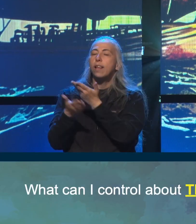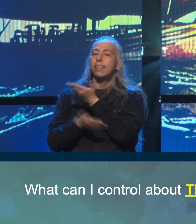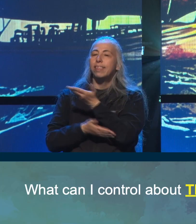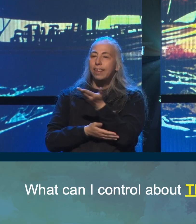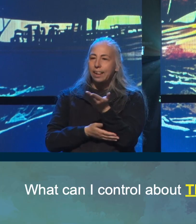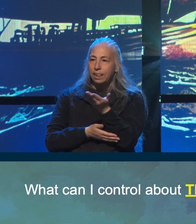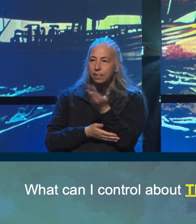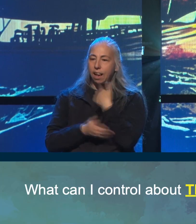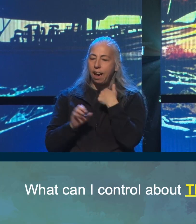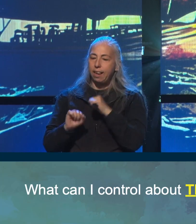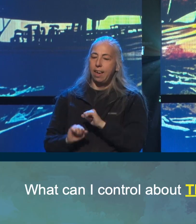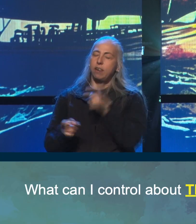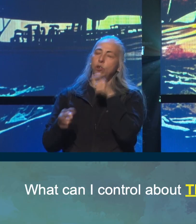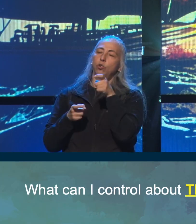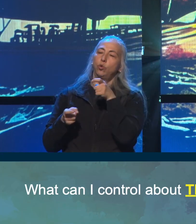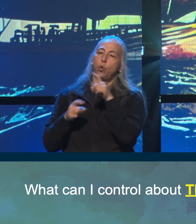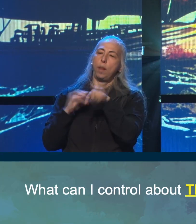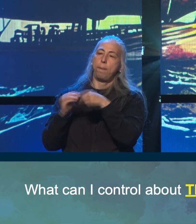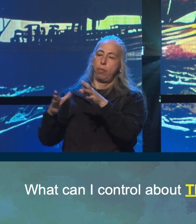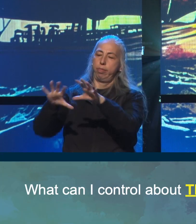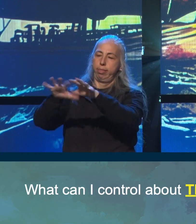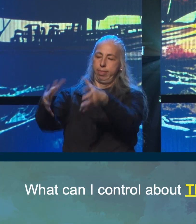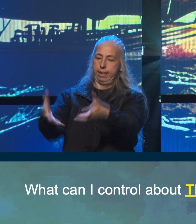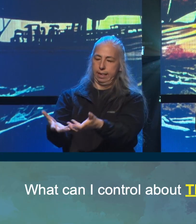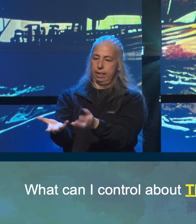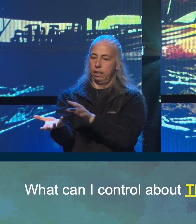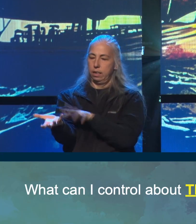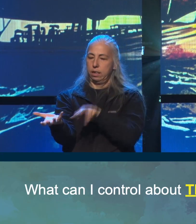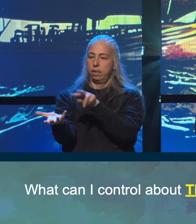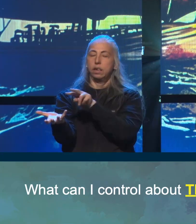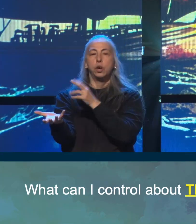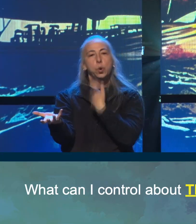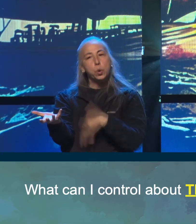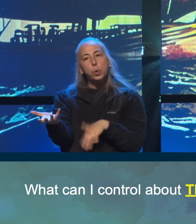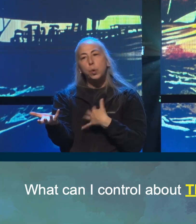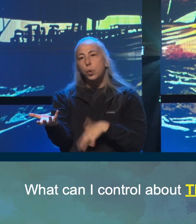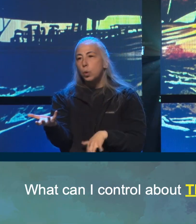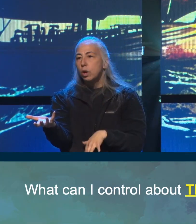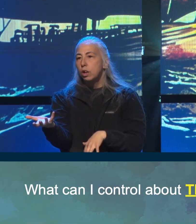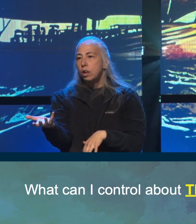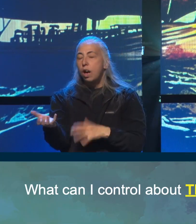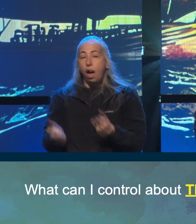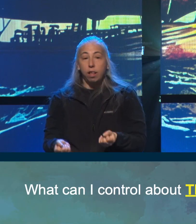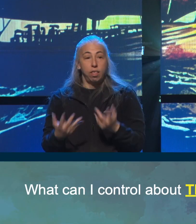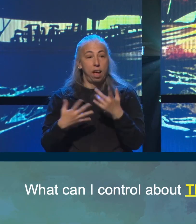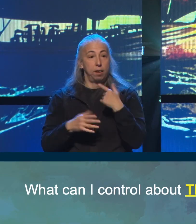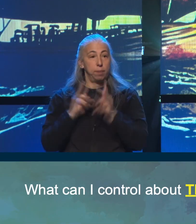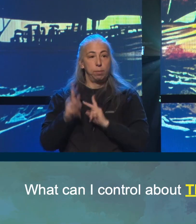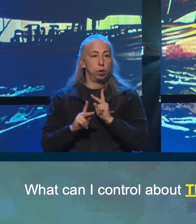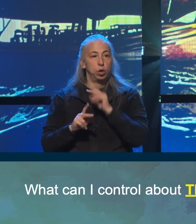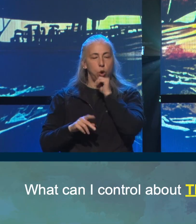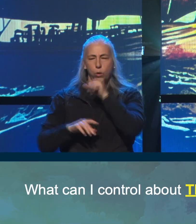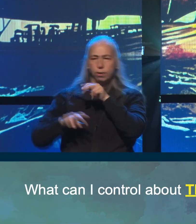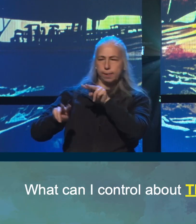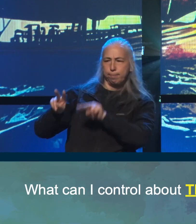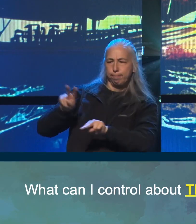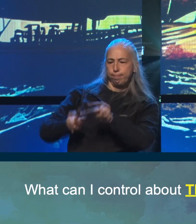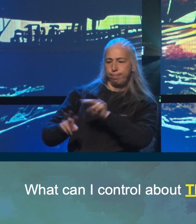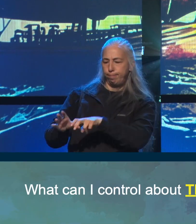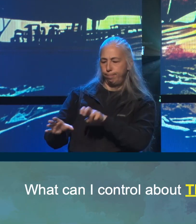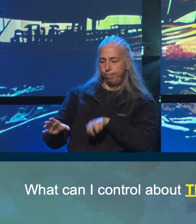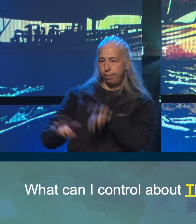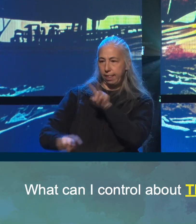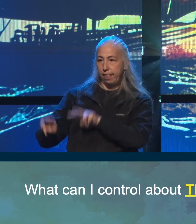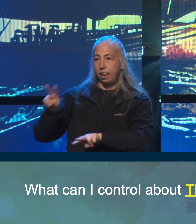What can I control about this situation? What a powerful question to just pause. Most of us don't pause and think about that. I don't. I'm like, I can control everything about